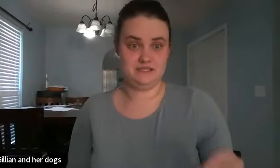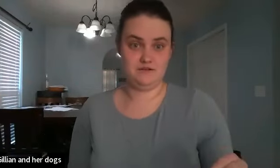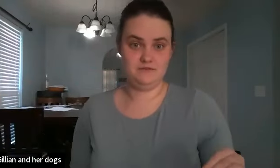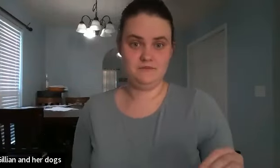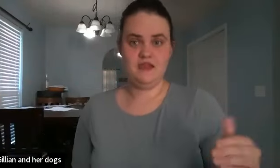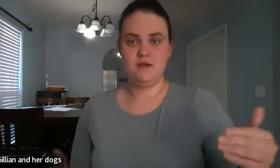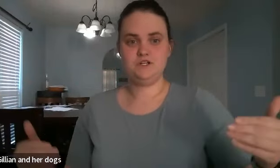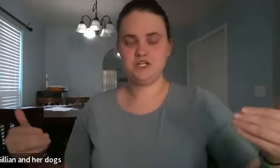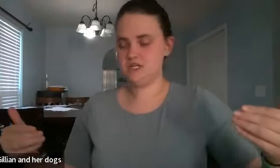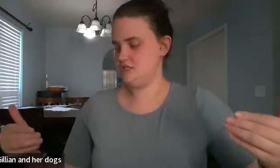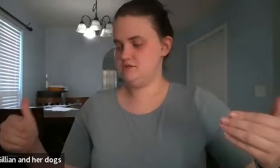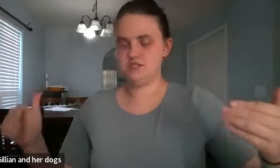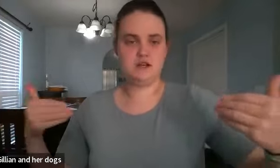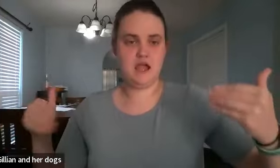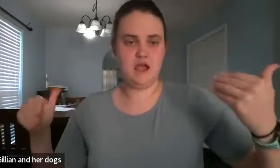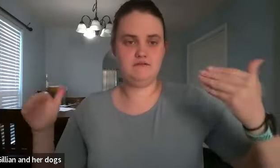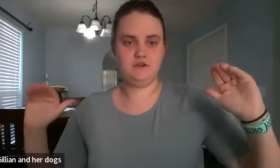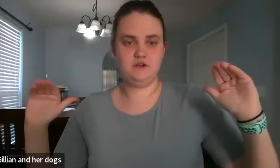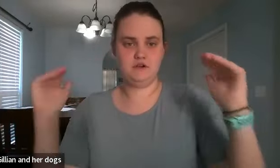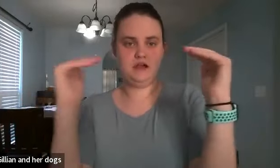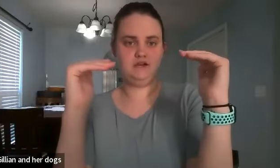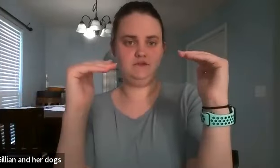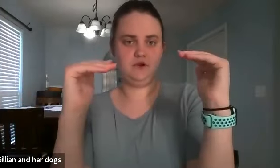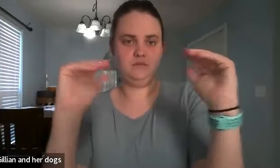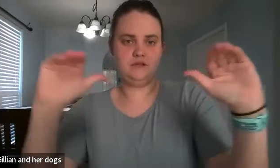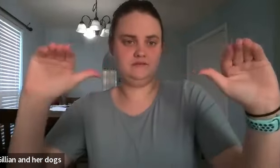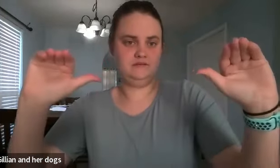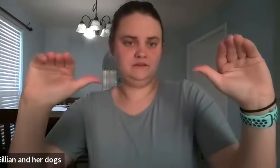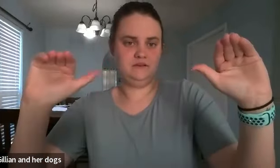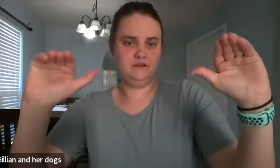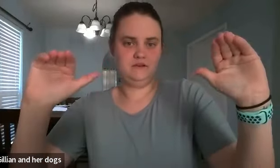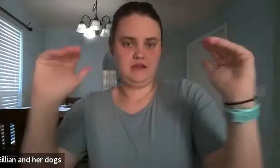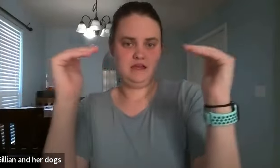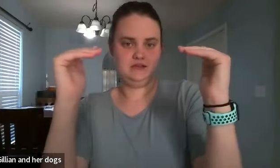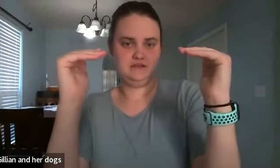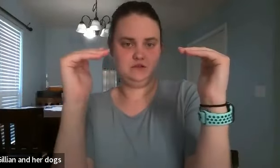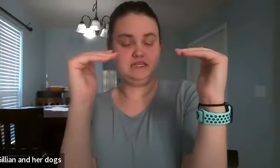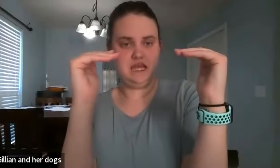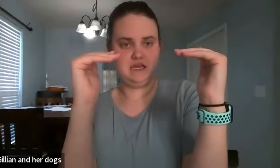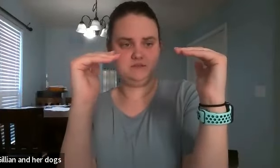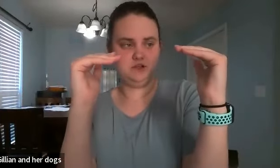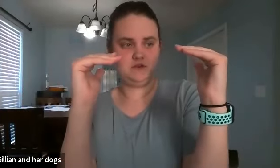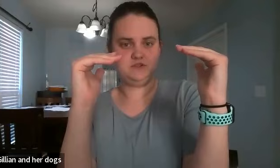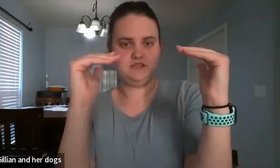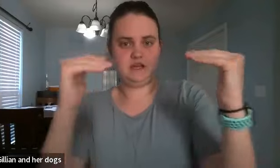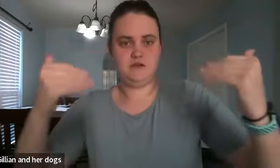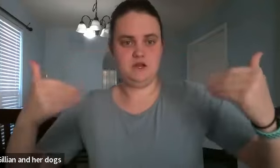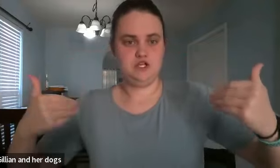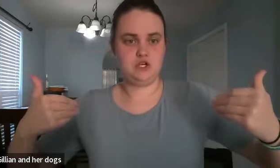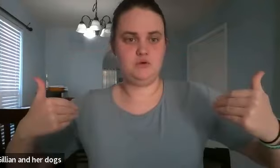itself. And what you're going to do is you're going to have your kind of your open hands, your bent hands, but your thumbs are sticking out. You're going